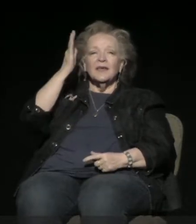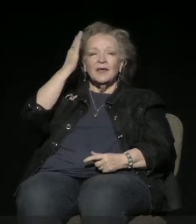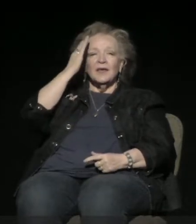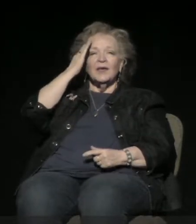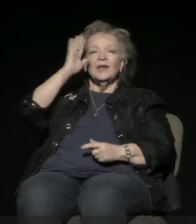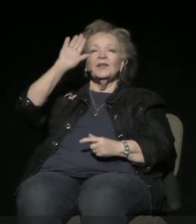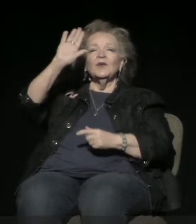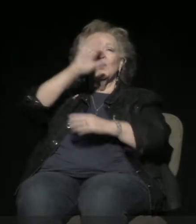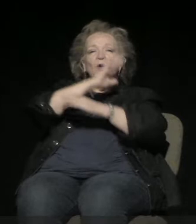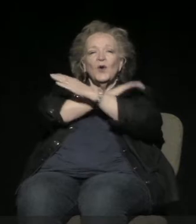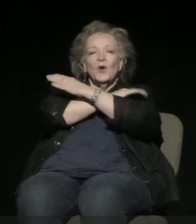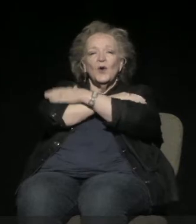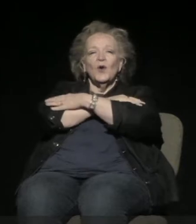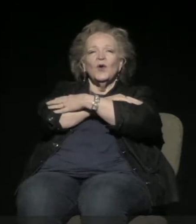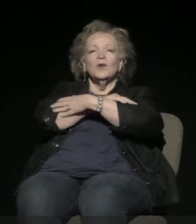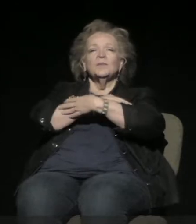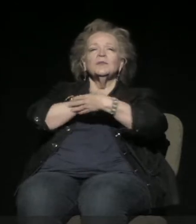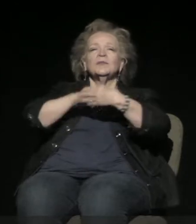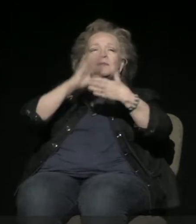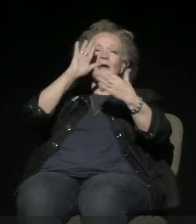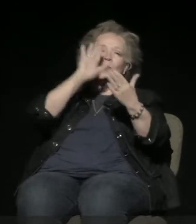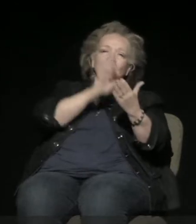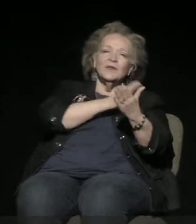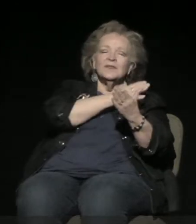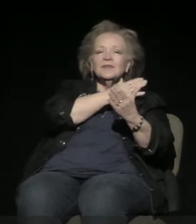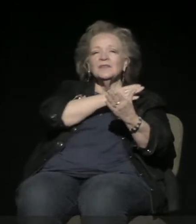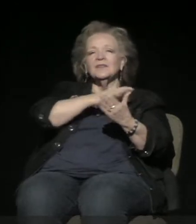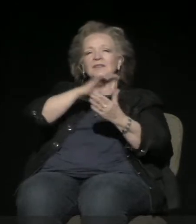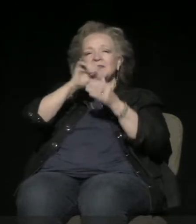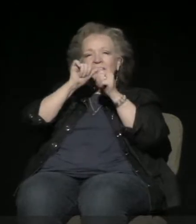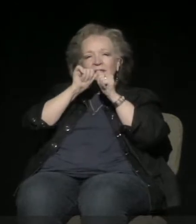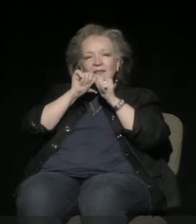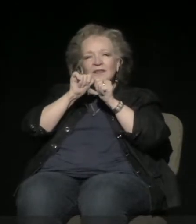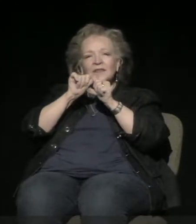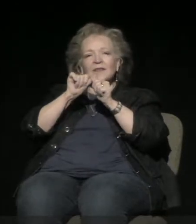On The Same Forever